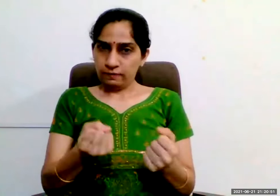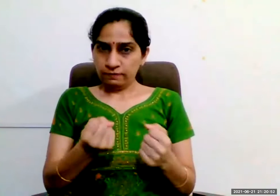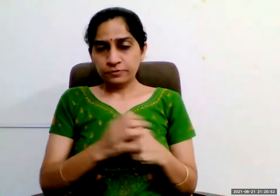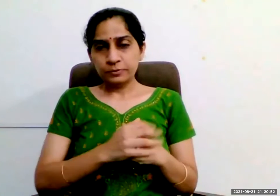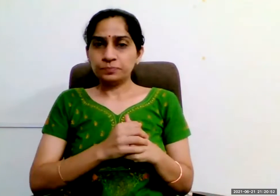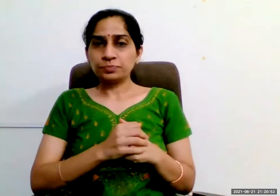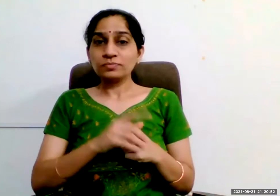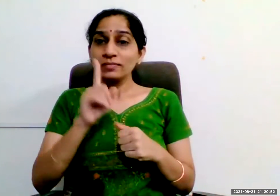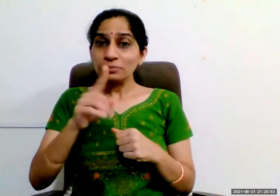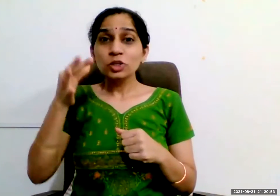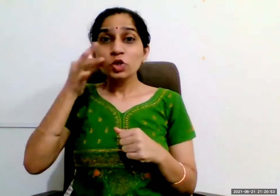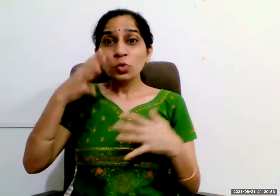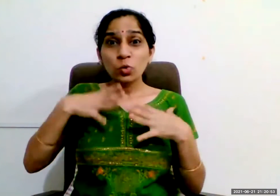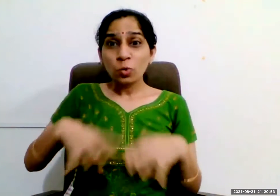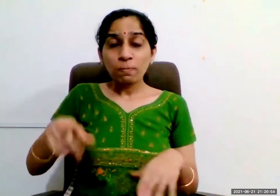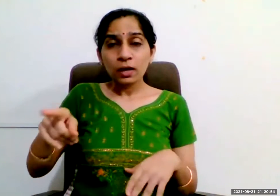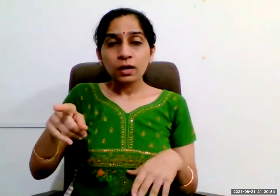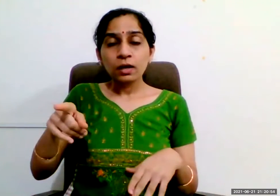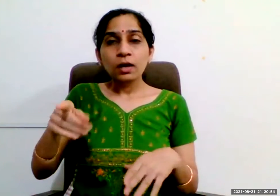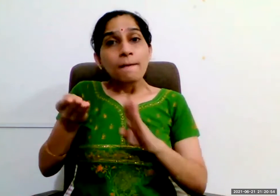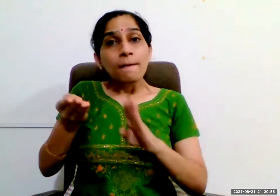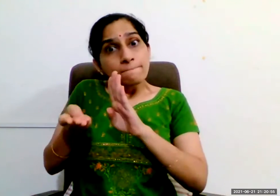but humans have superior consciousness.